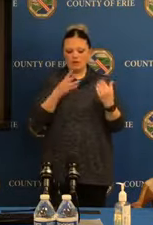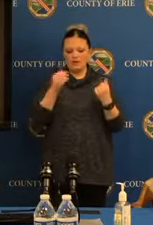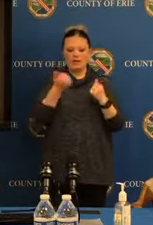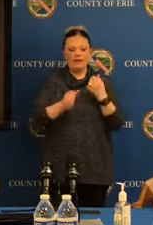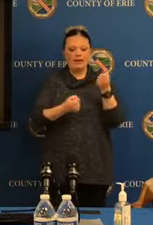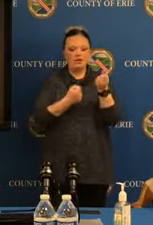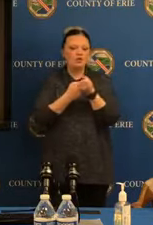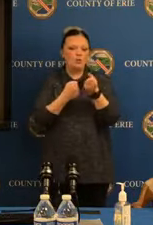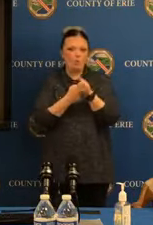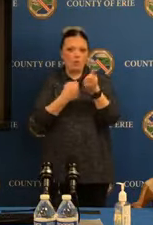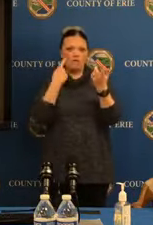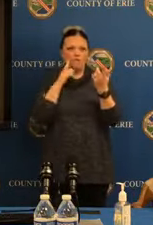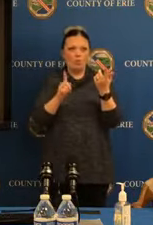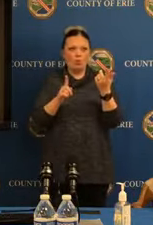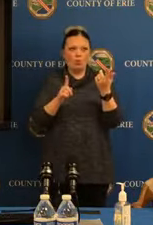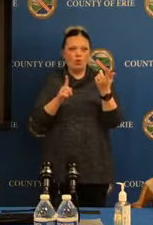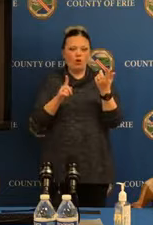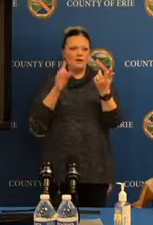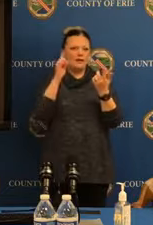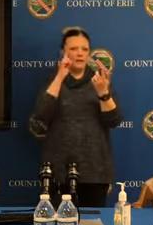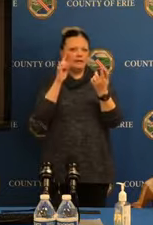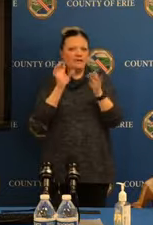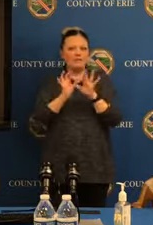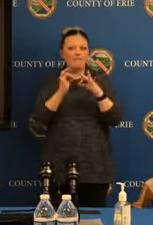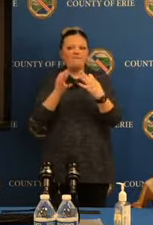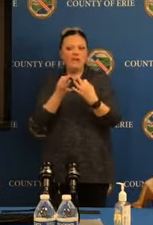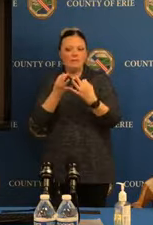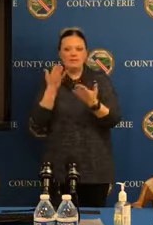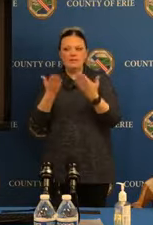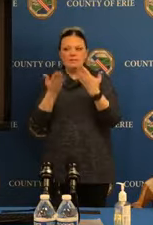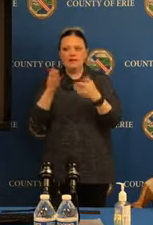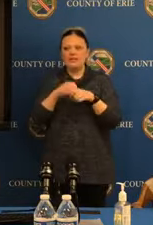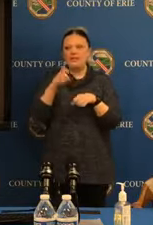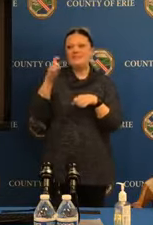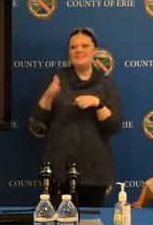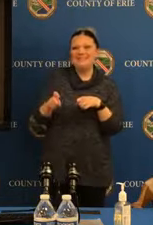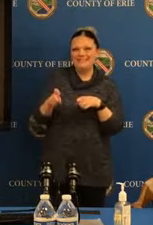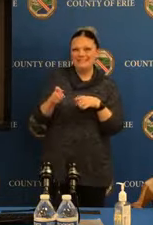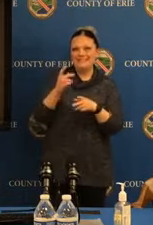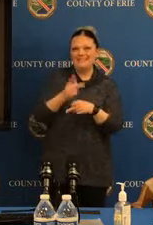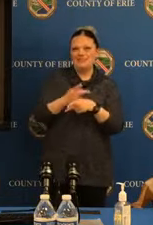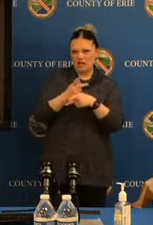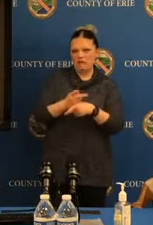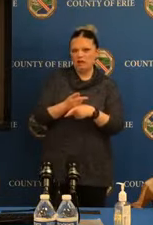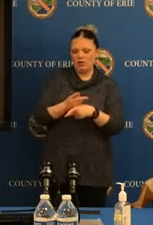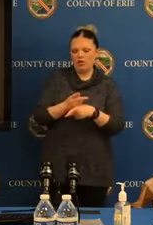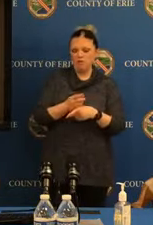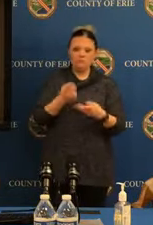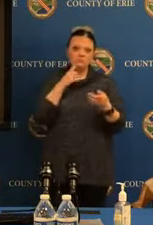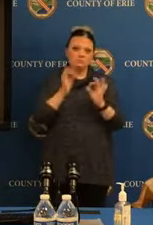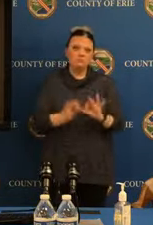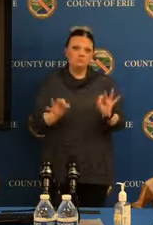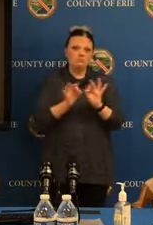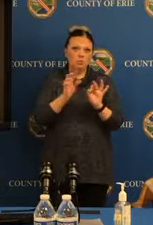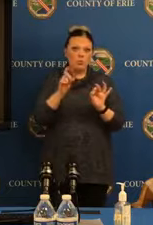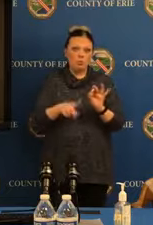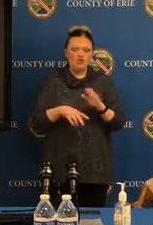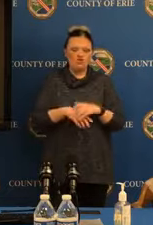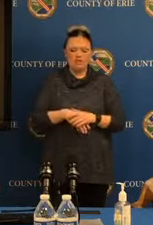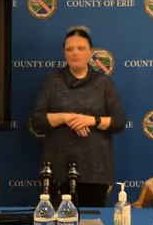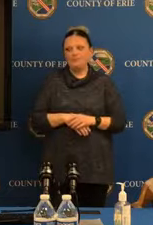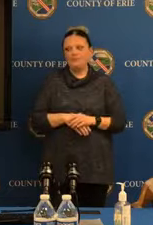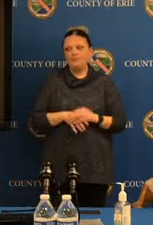support for I think those families who may be in need of childcare. It is an important question. So the first